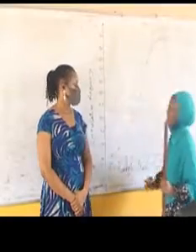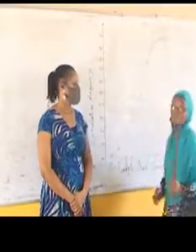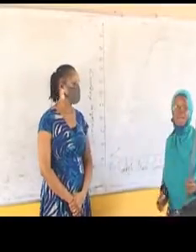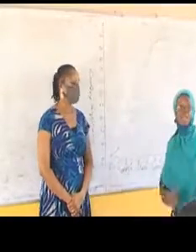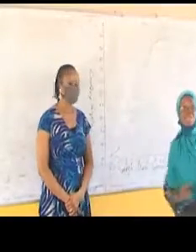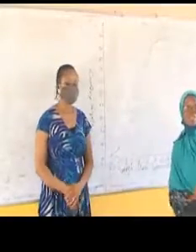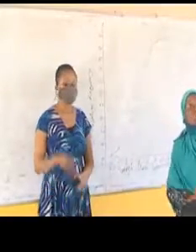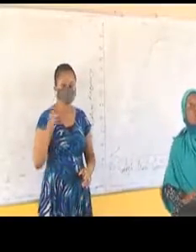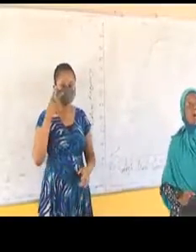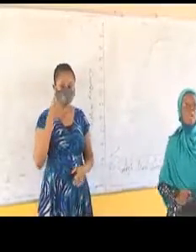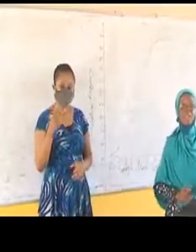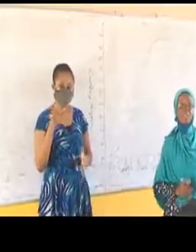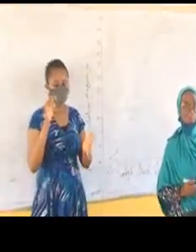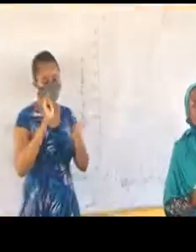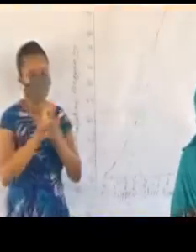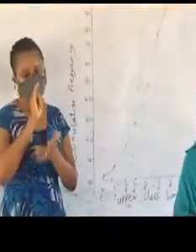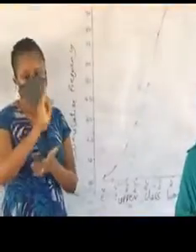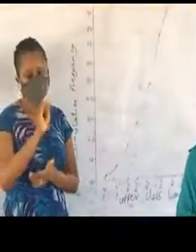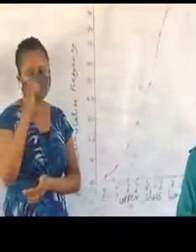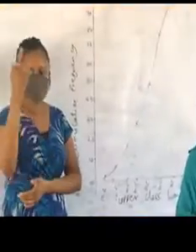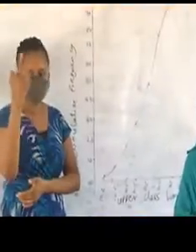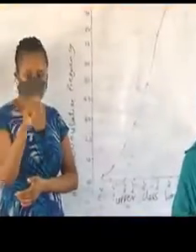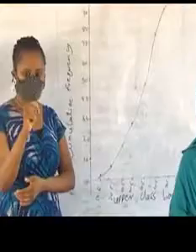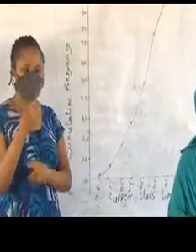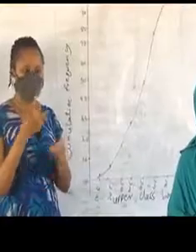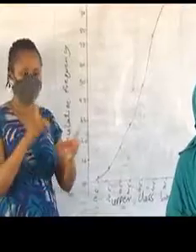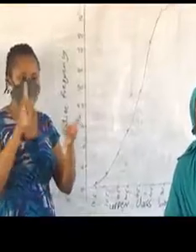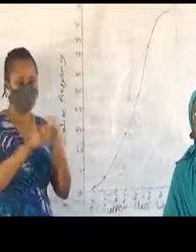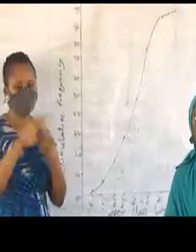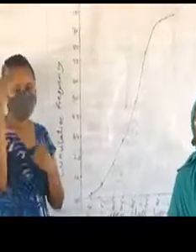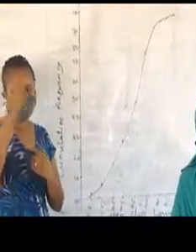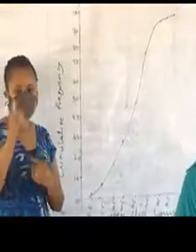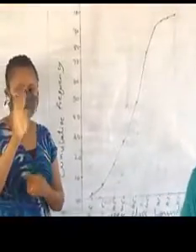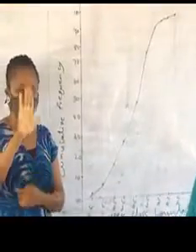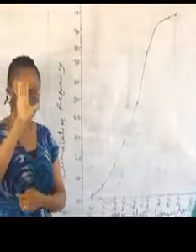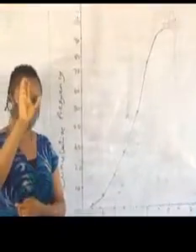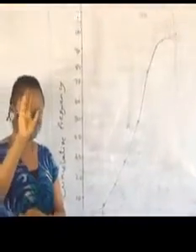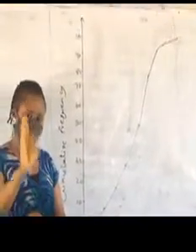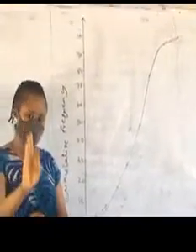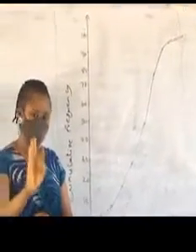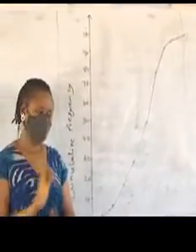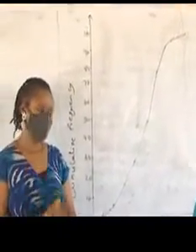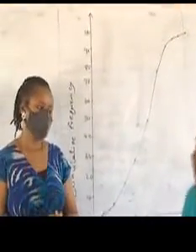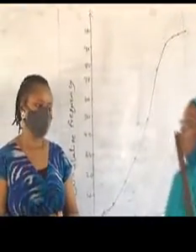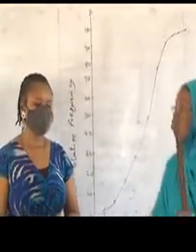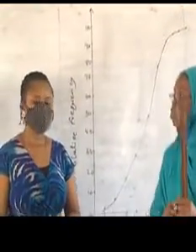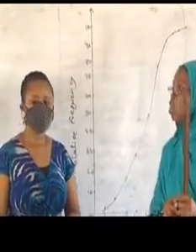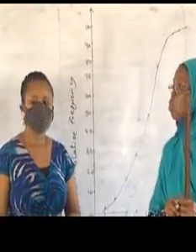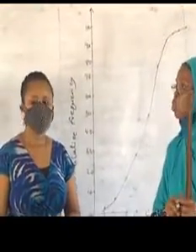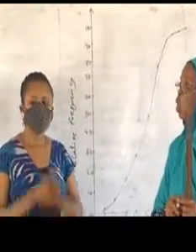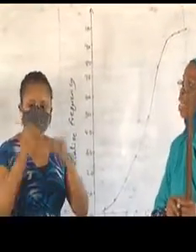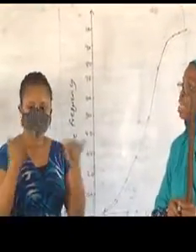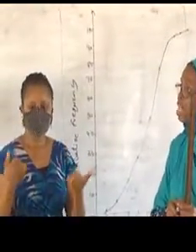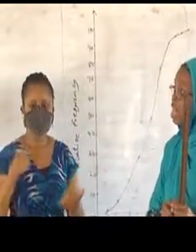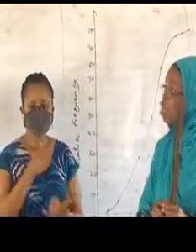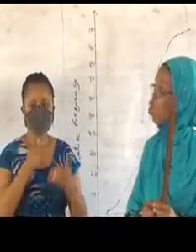So that is the required cumulative frequency curve. Now we have been